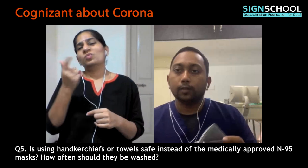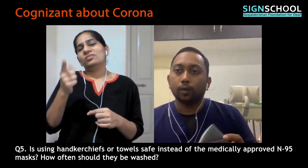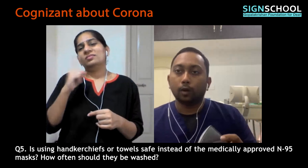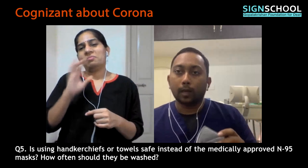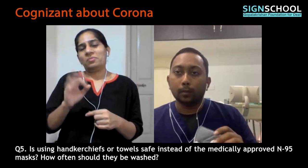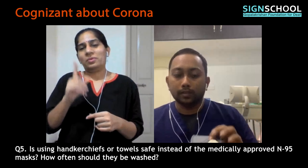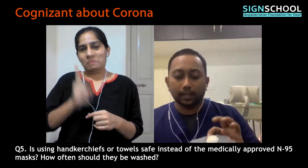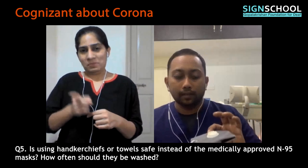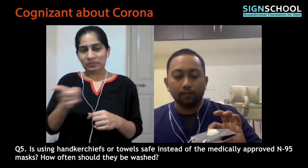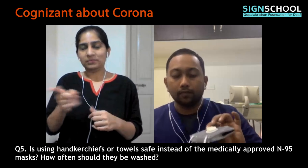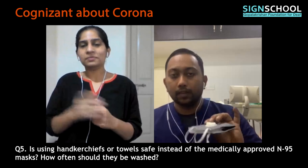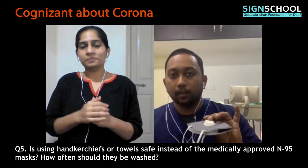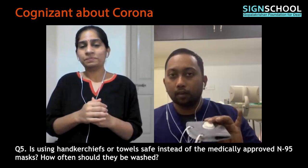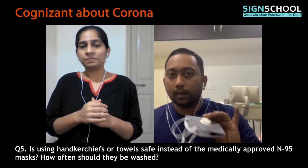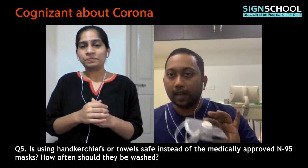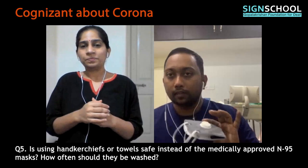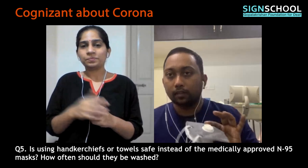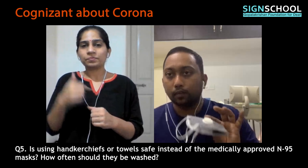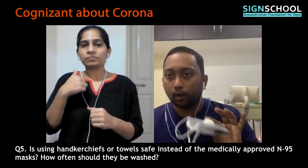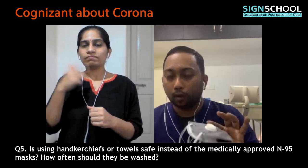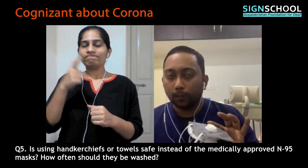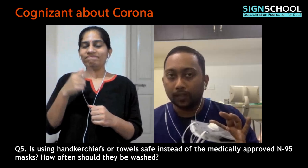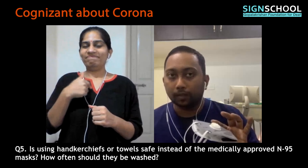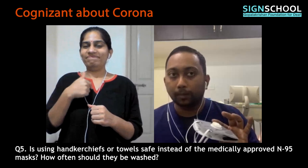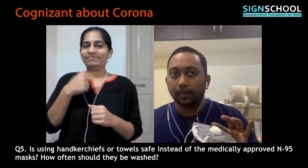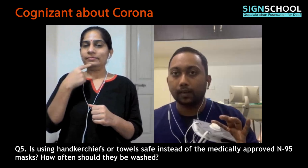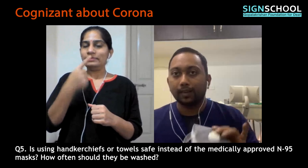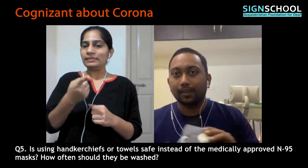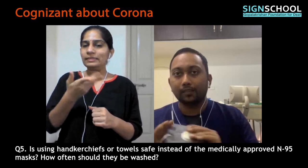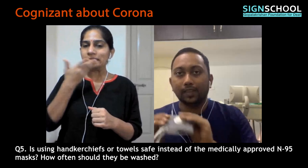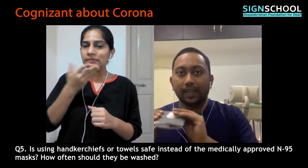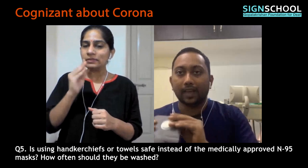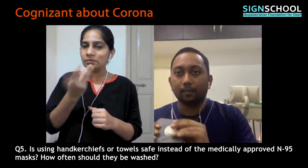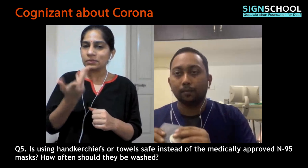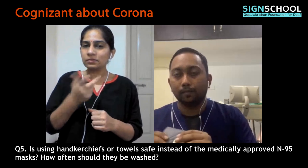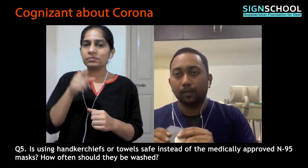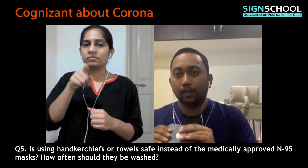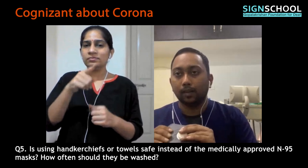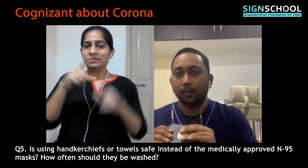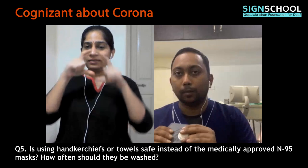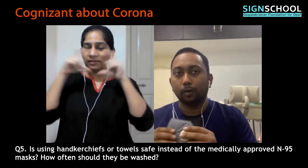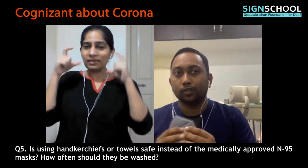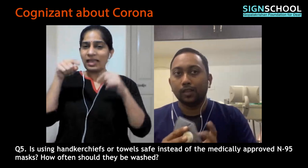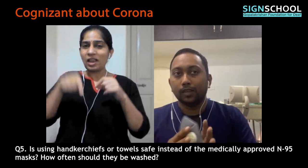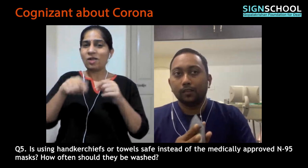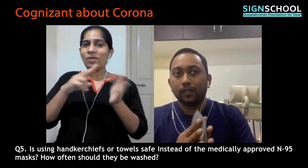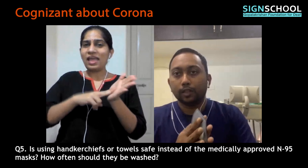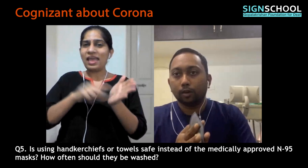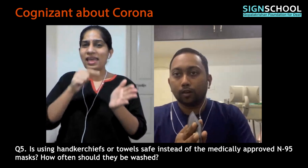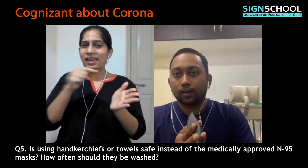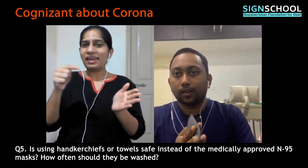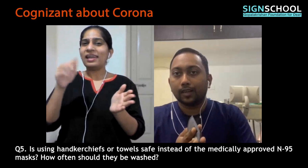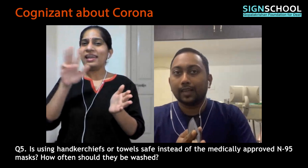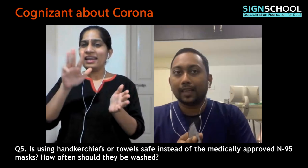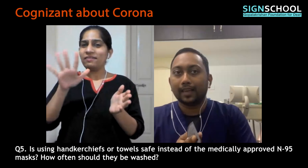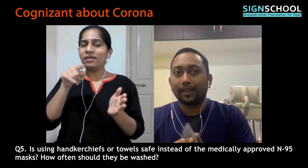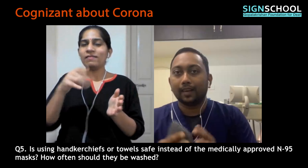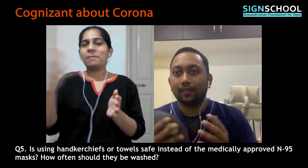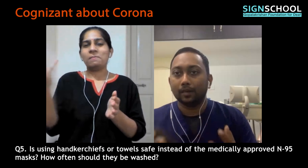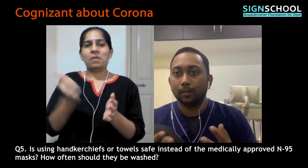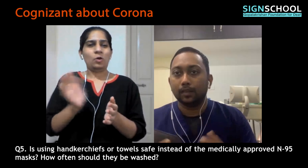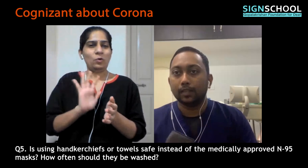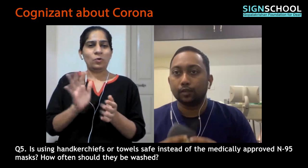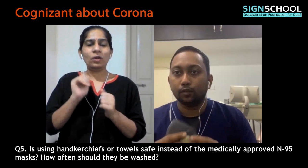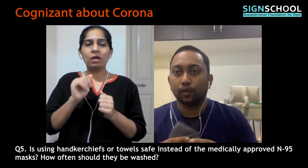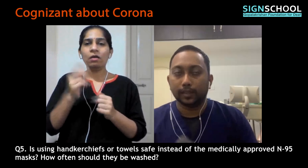stuff. So I would say we'll not have this for now. It's better if they have, because we should not create